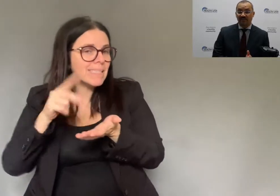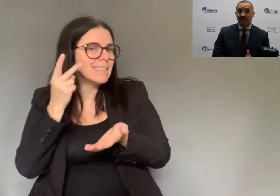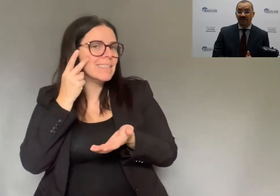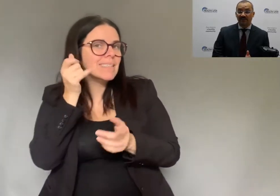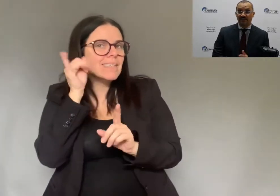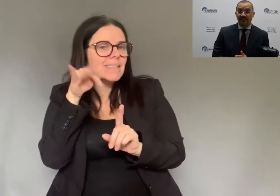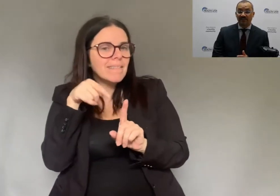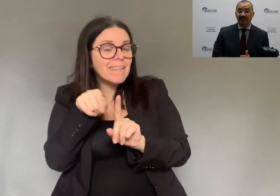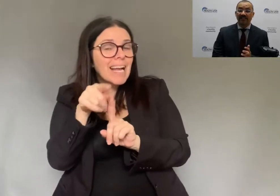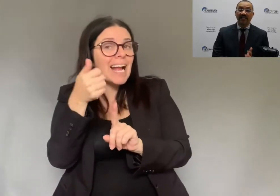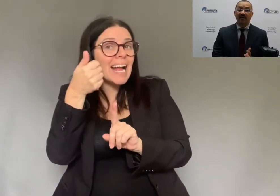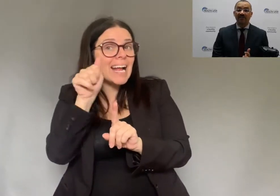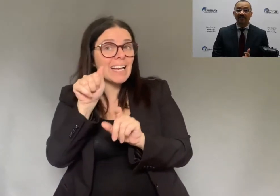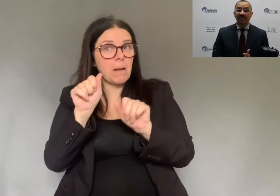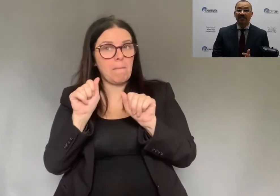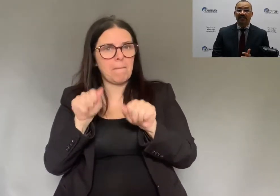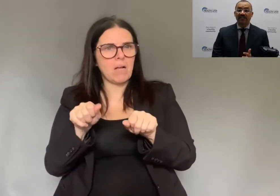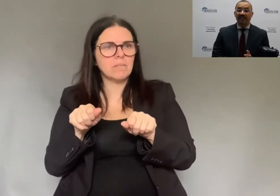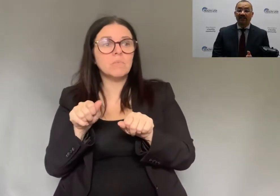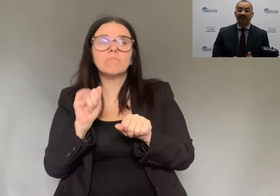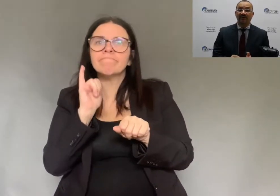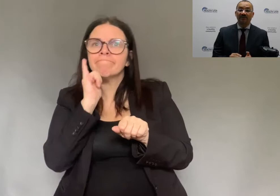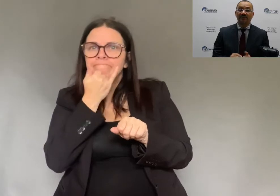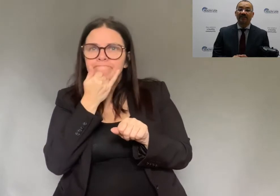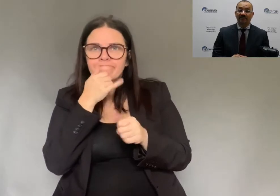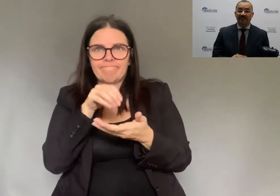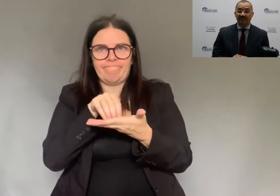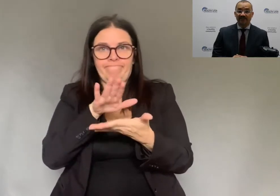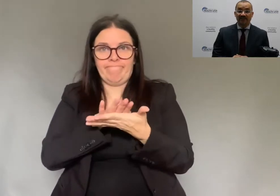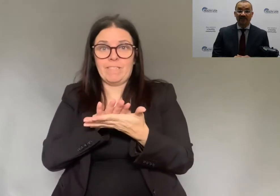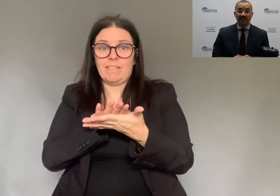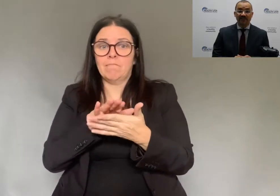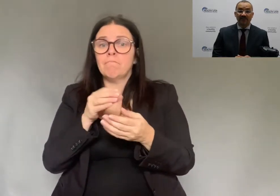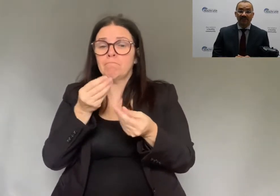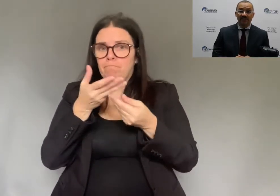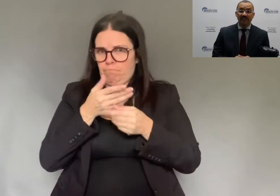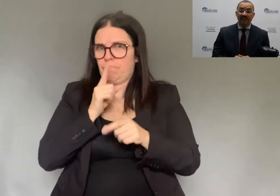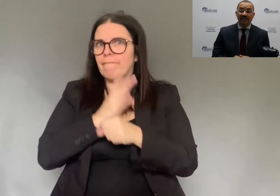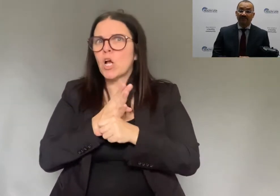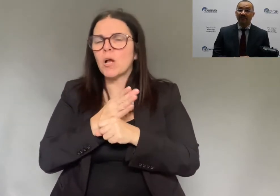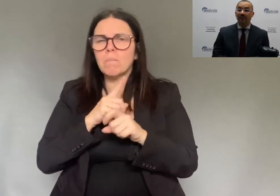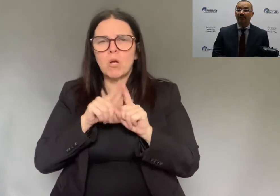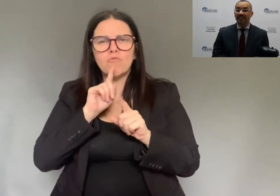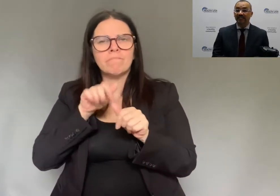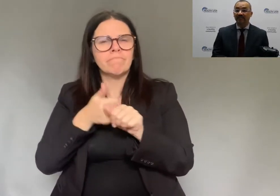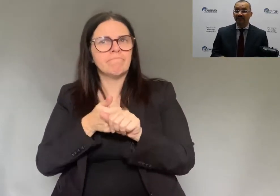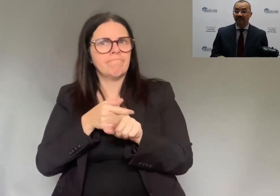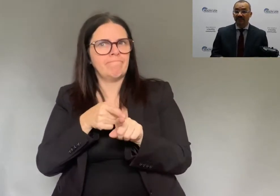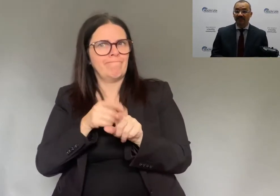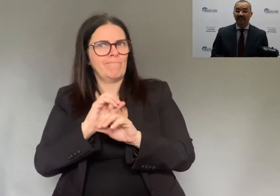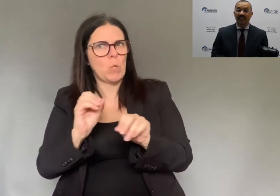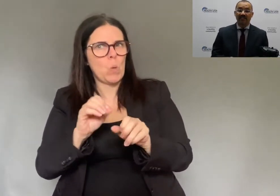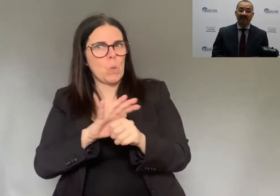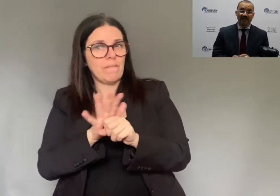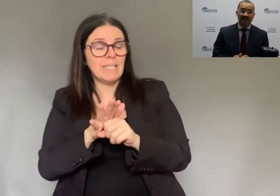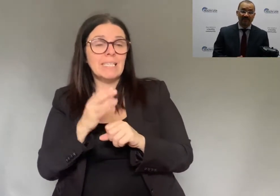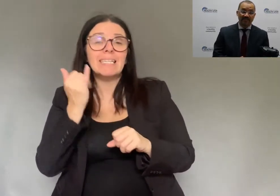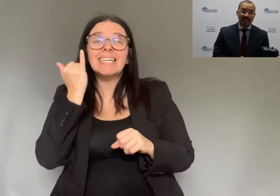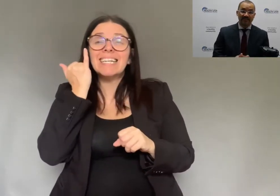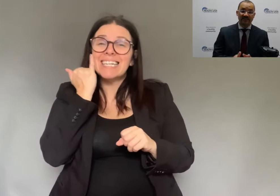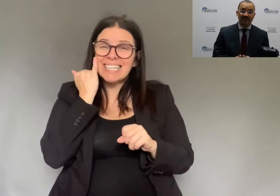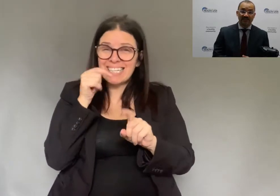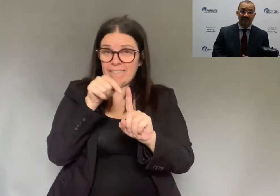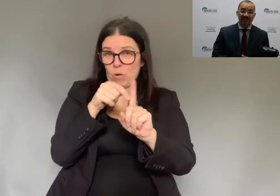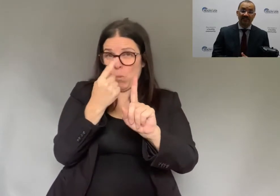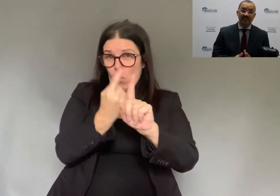positive possibility as well, and how much of those false positives are out in the community. If we don't see any further spread, if that